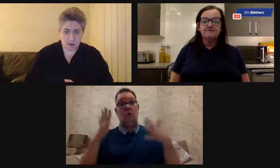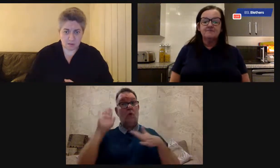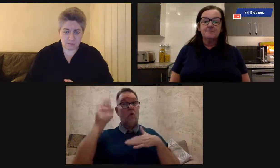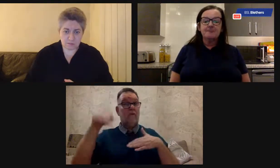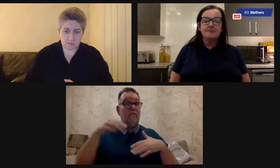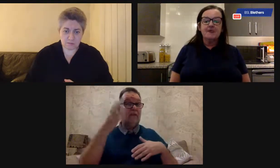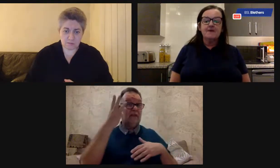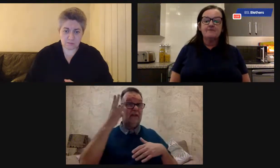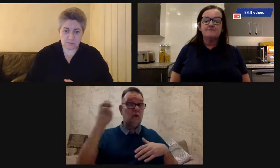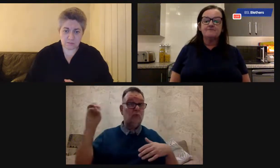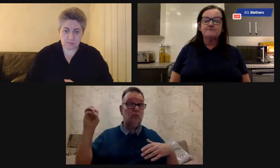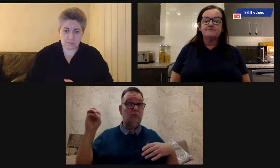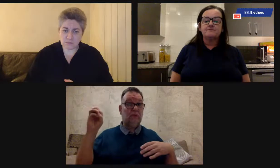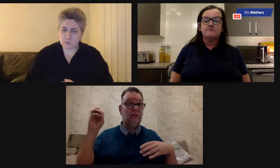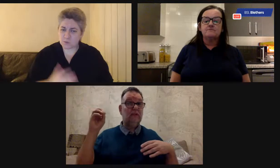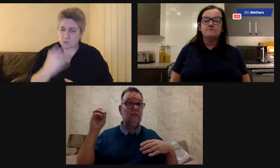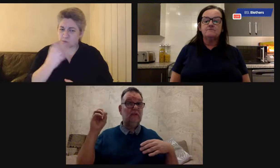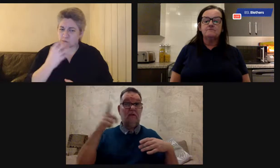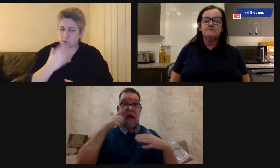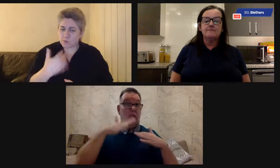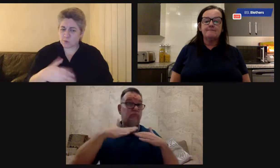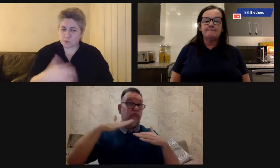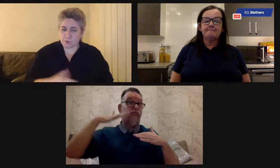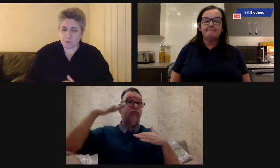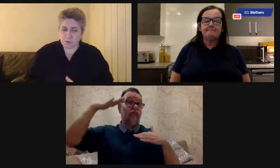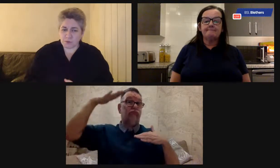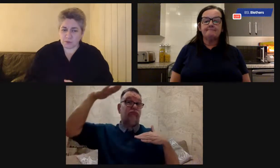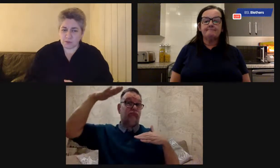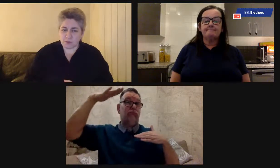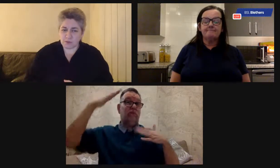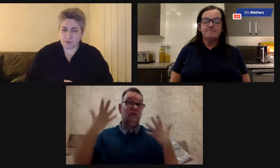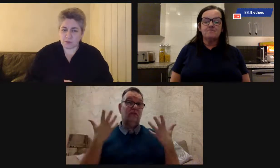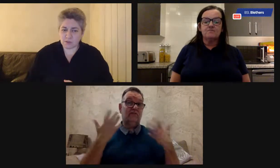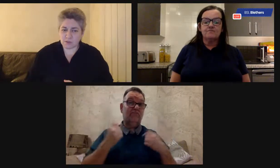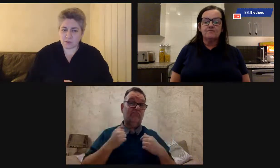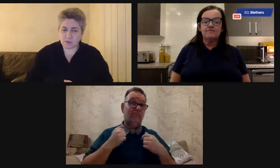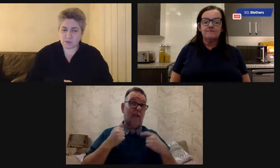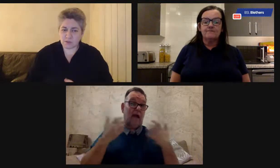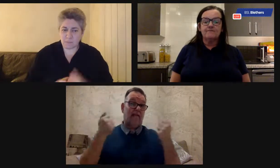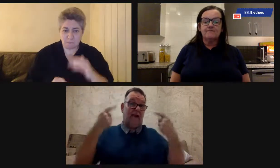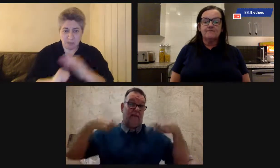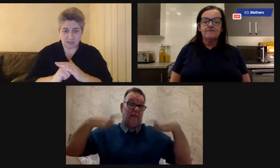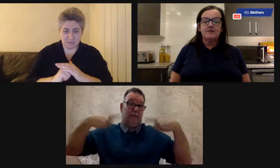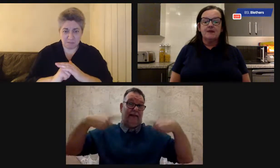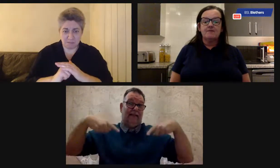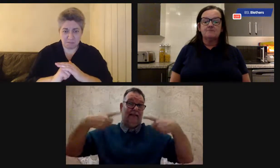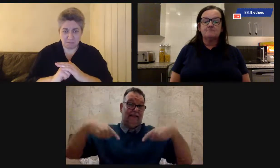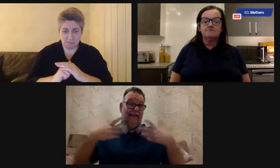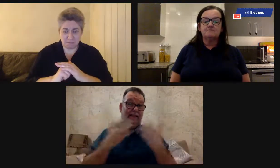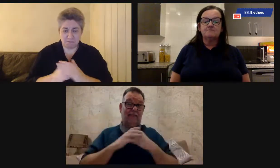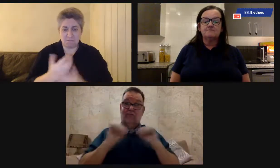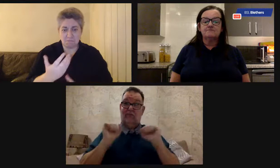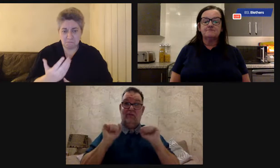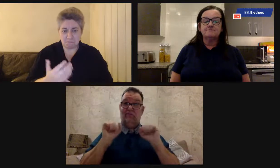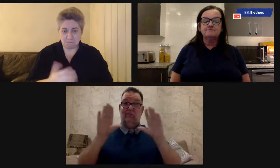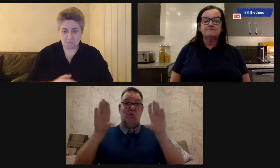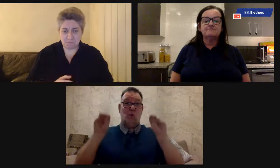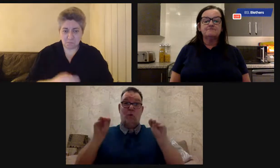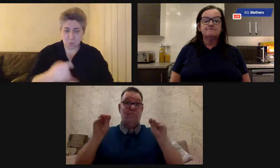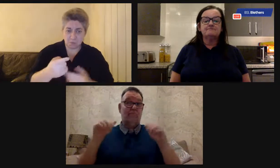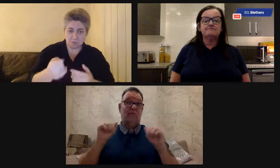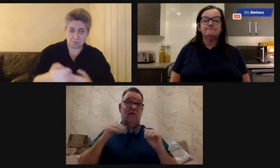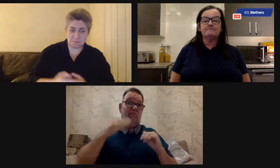for September? Altogether, there's over 300 people, and the numbers are just rising all the time. And it's only